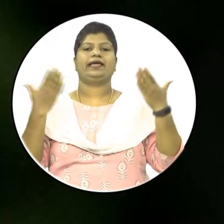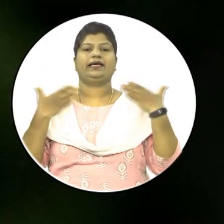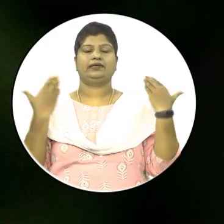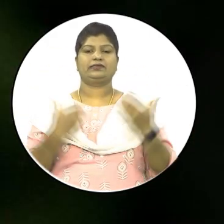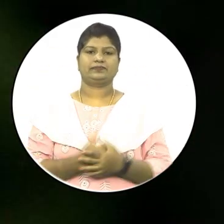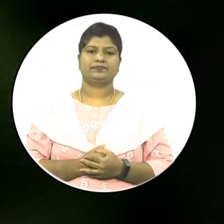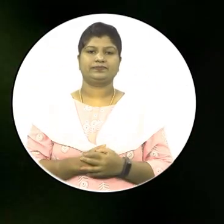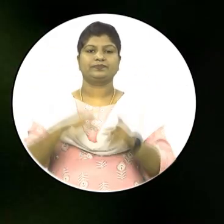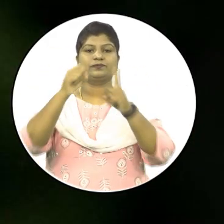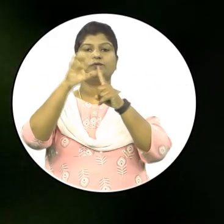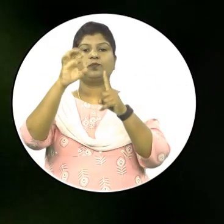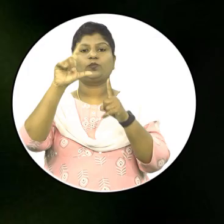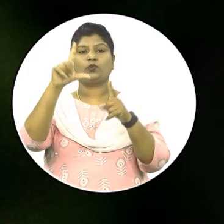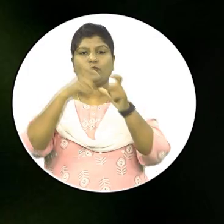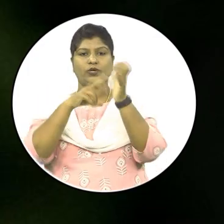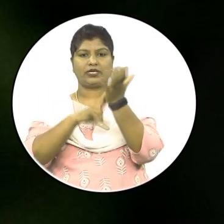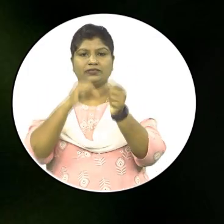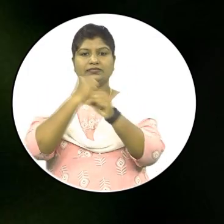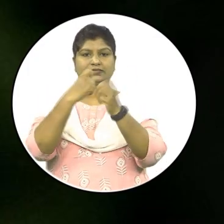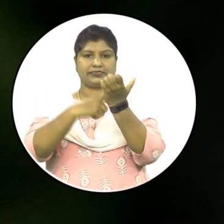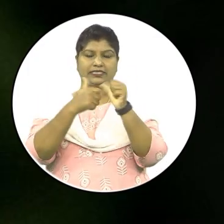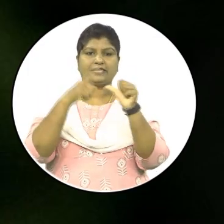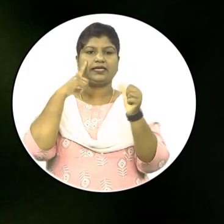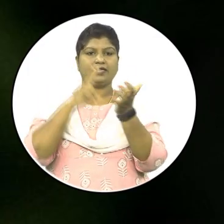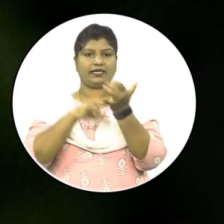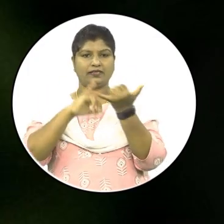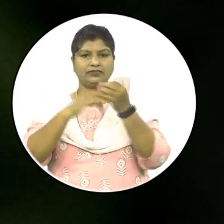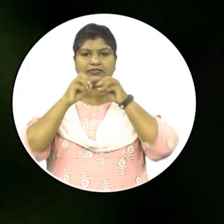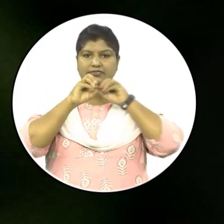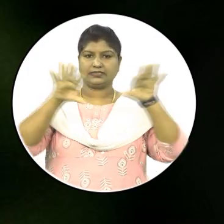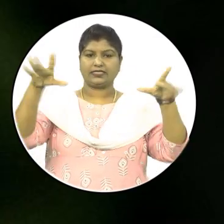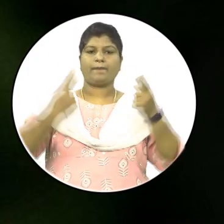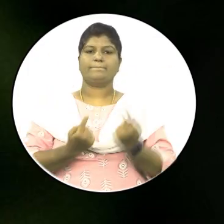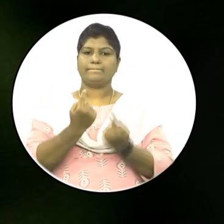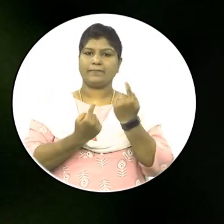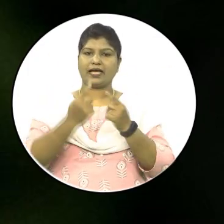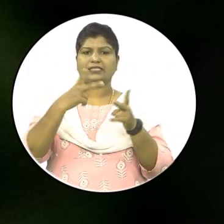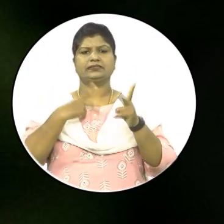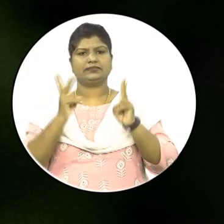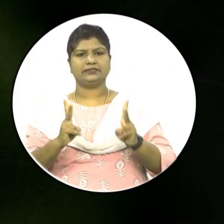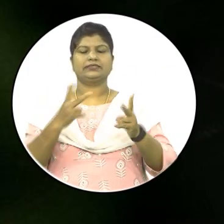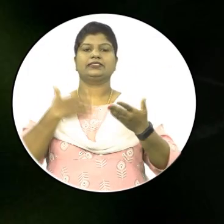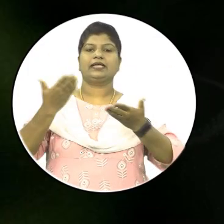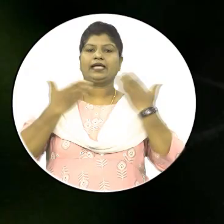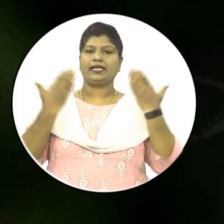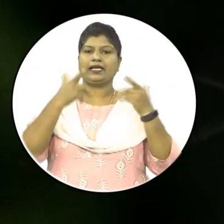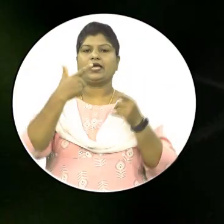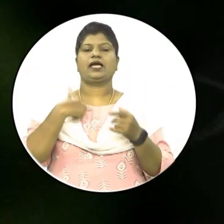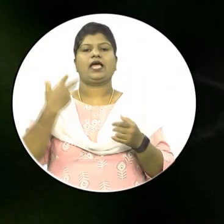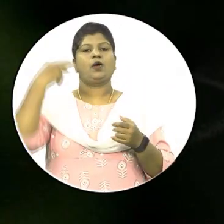The pollen grains released by plants remain in the air and pollute